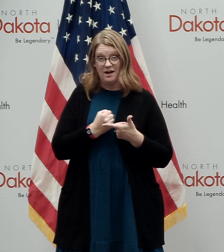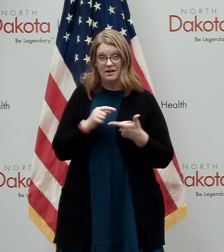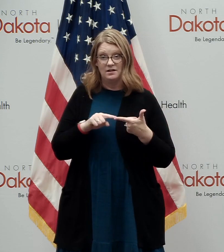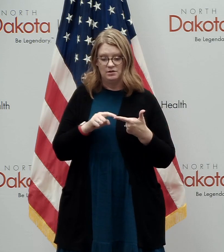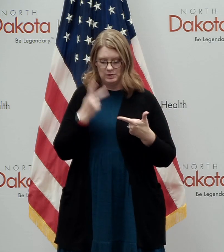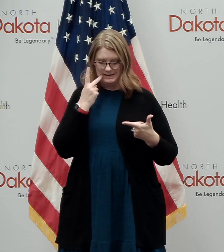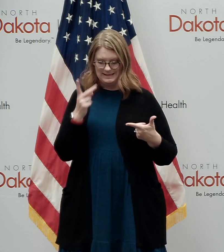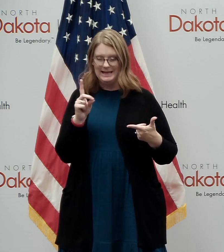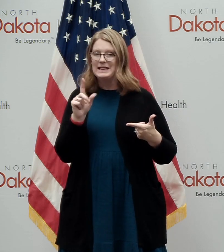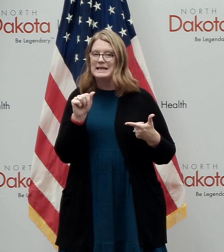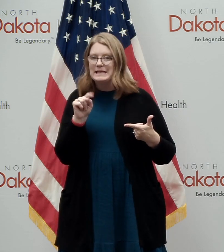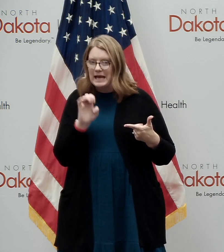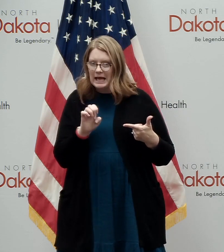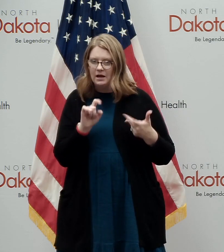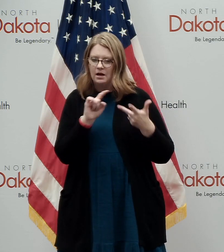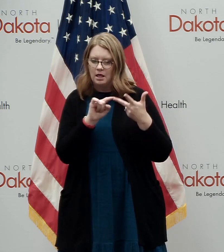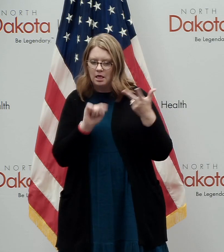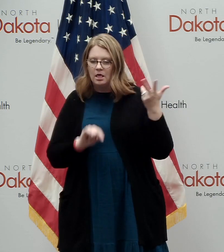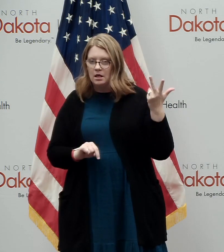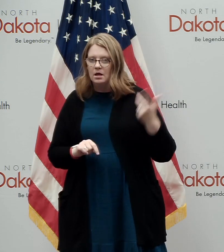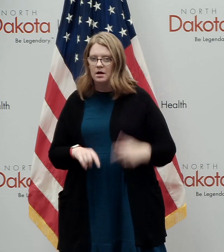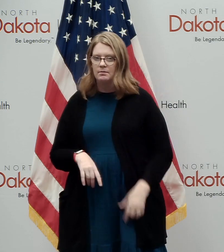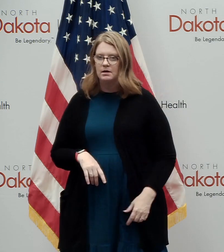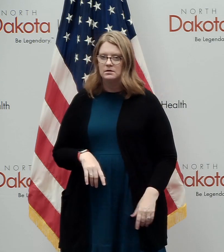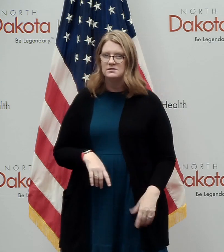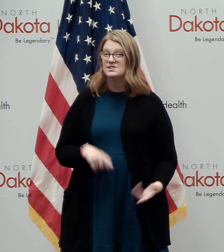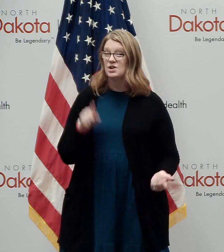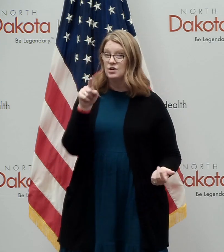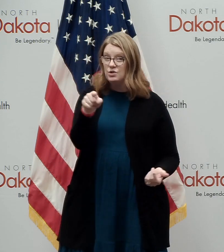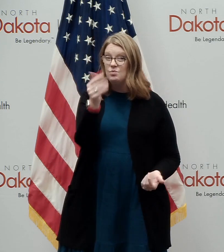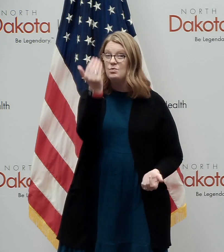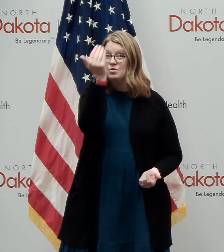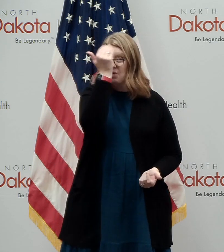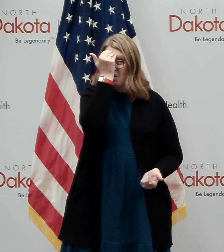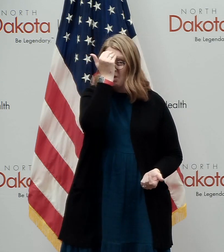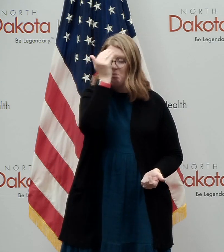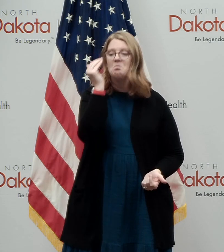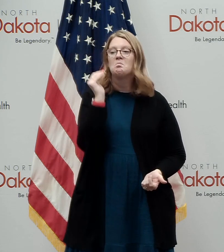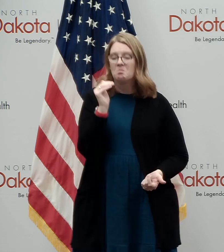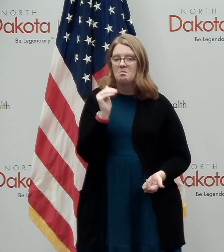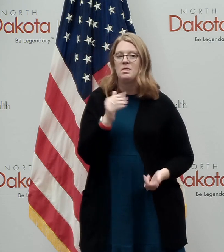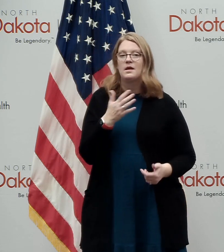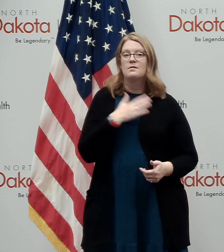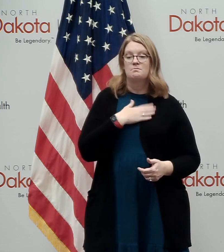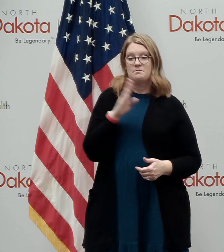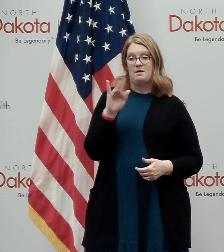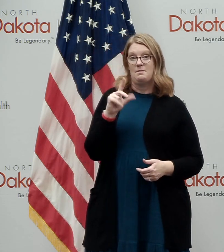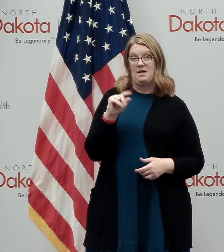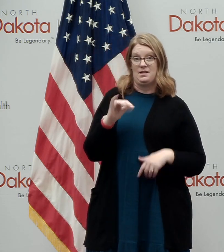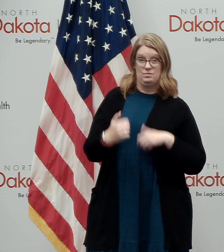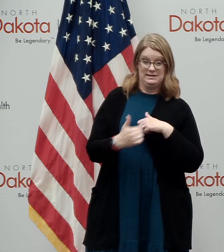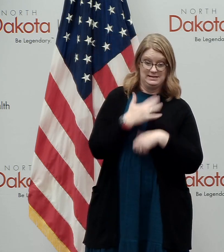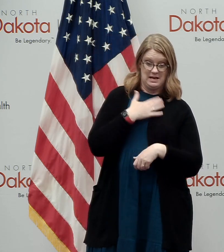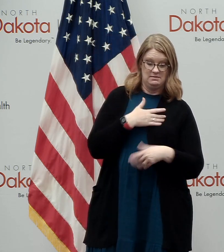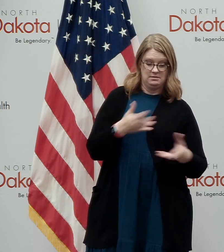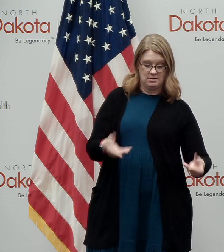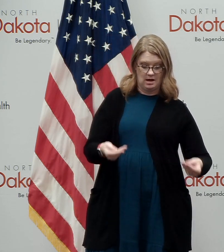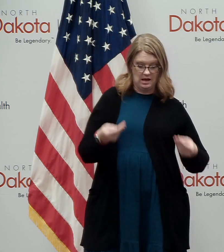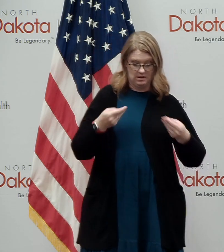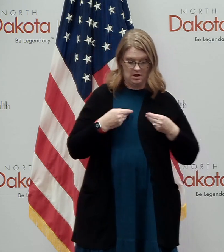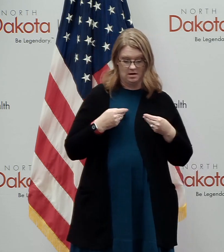be able to have the comfort of knowing that, what's happened to your ballot and where it is.